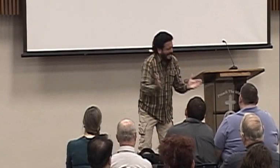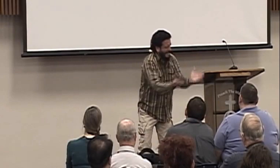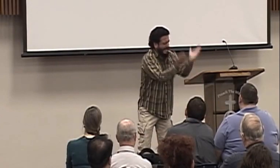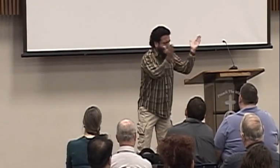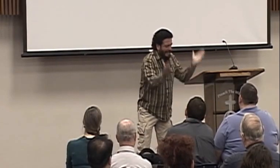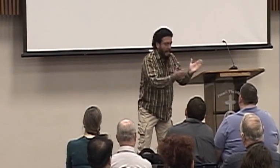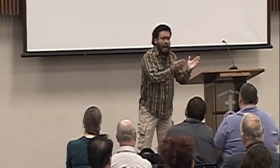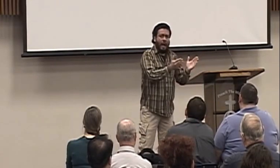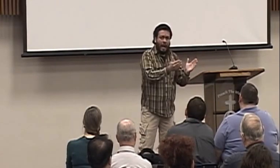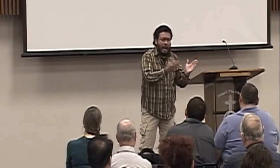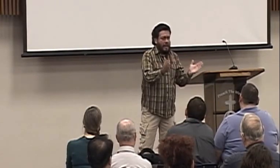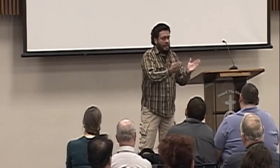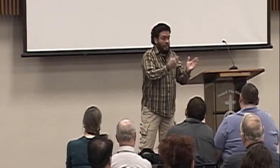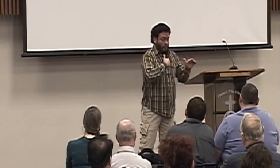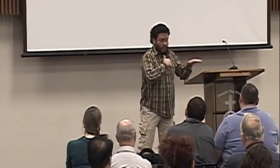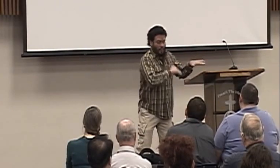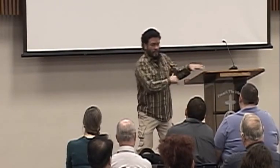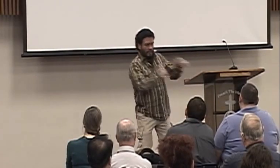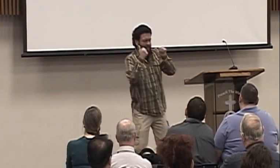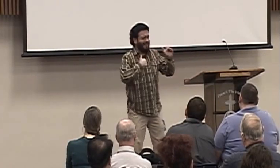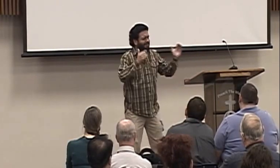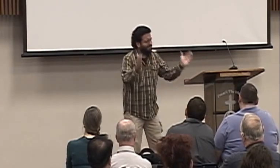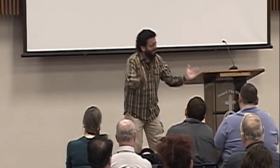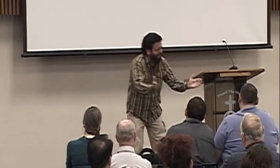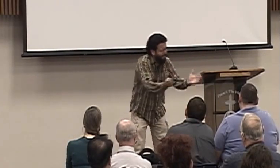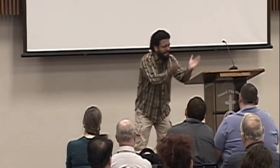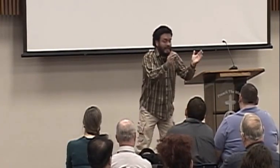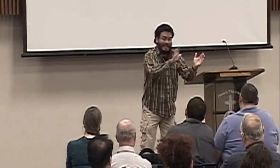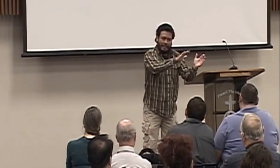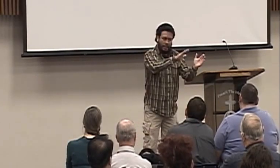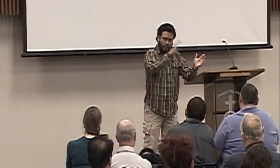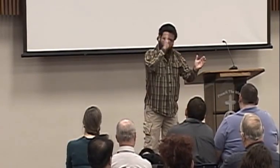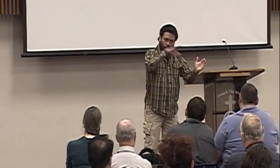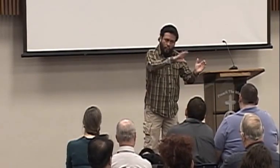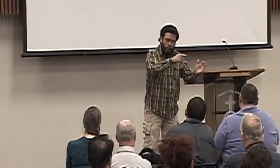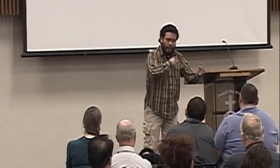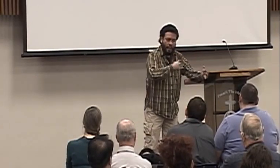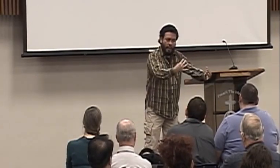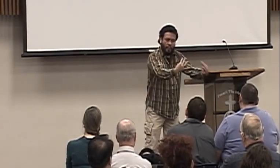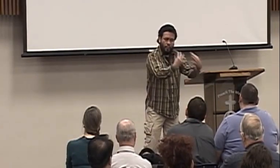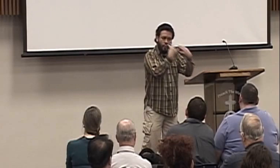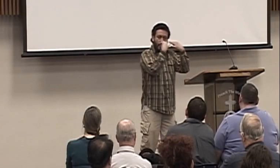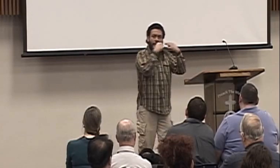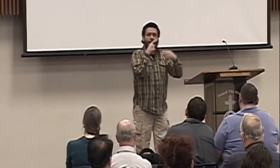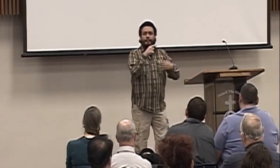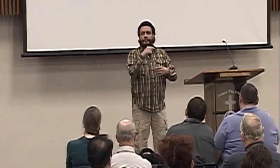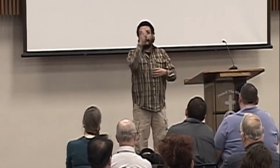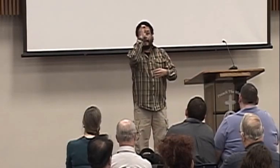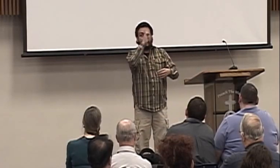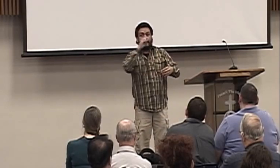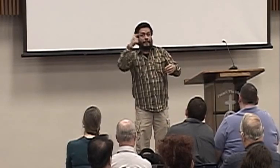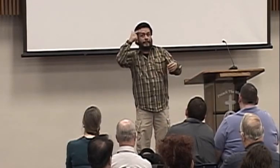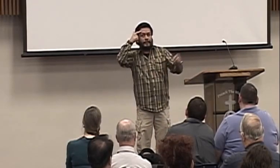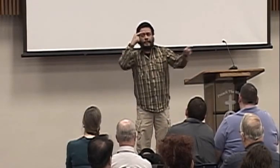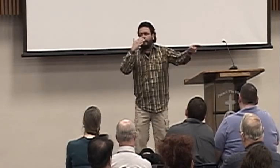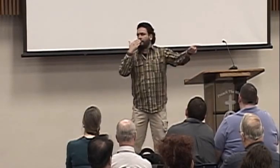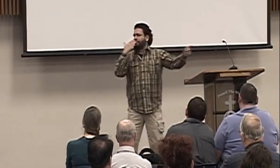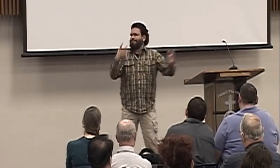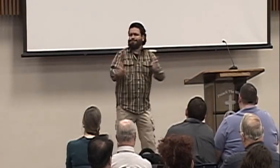prayed, we encouraged them. I'm going to leave, but I want to encourage you. Don't be focusing on me, on Enrique,